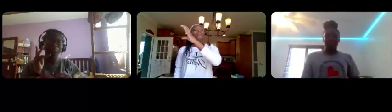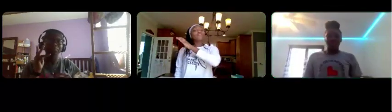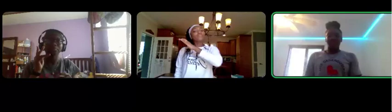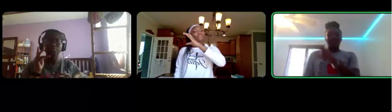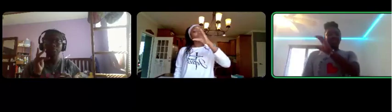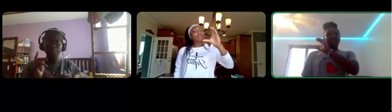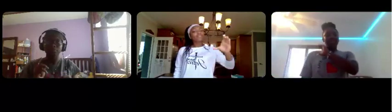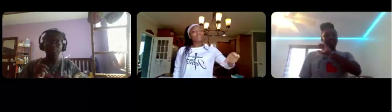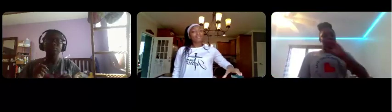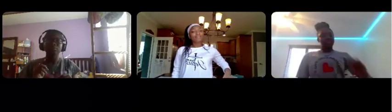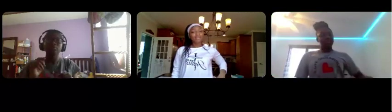Okay.